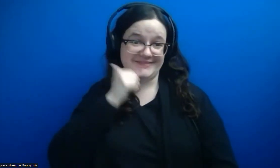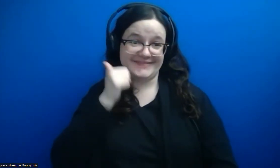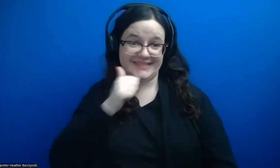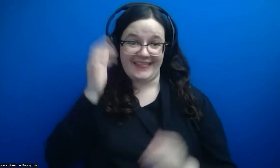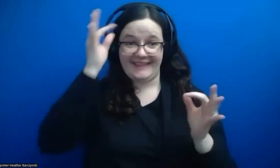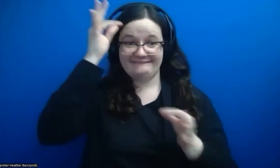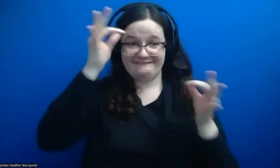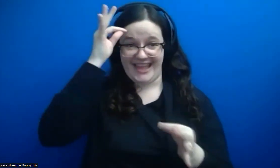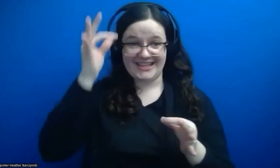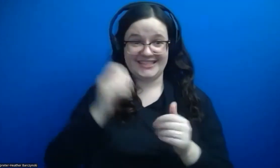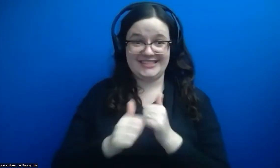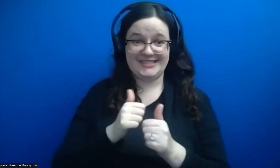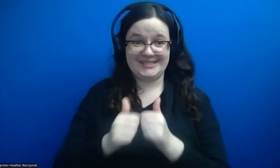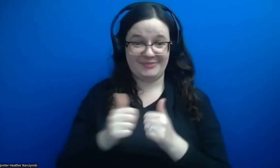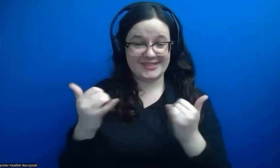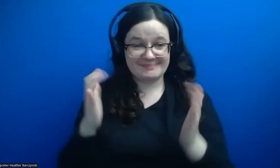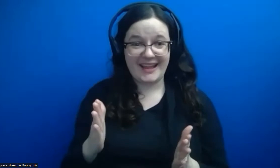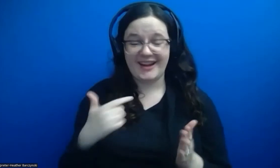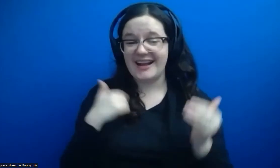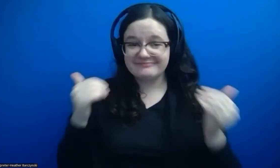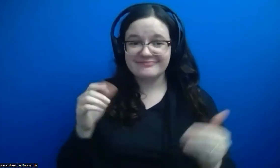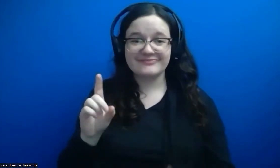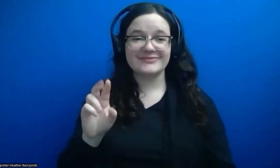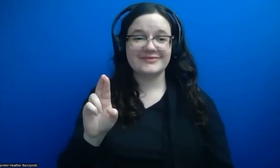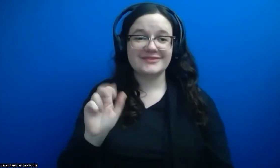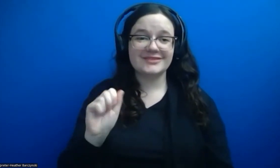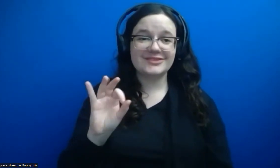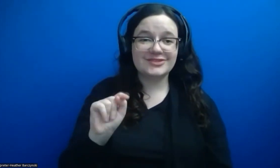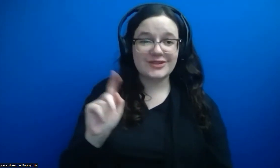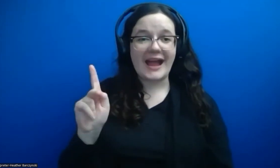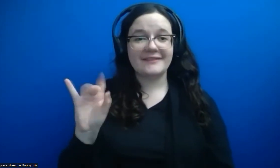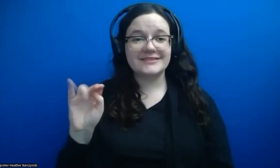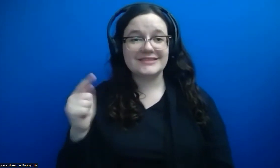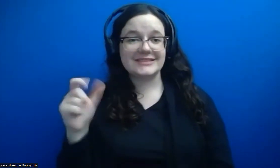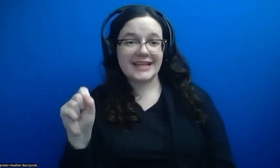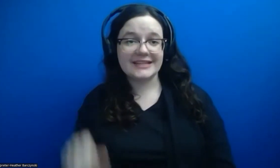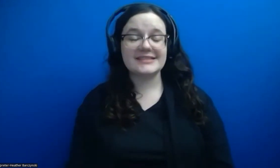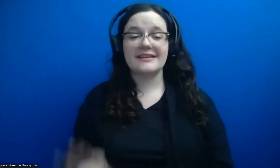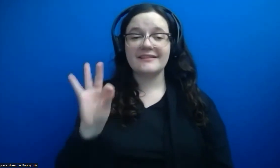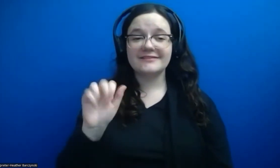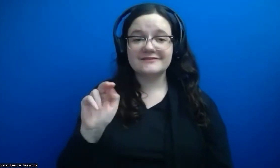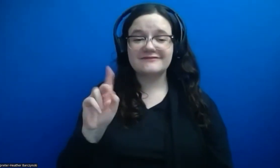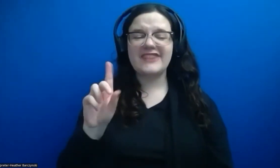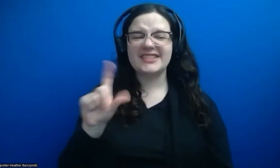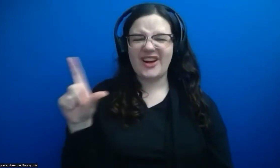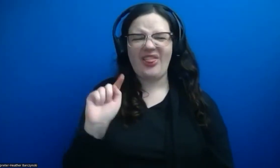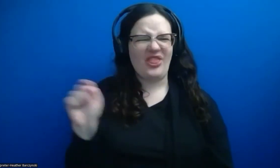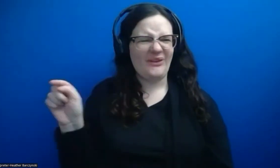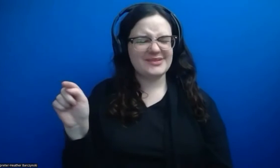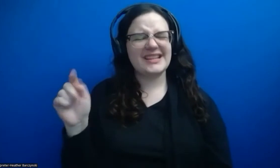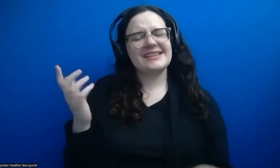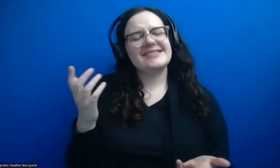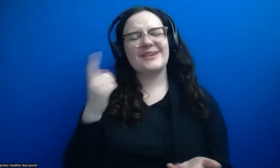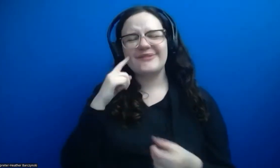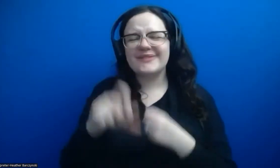played DraftKings, FanDuel, stuff like that. So for years, I feel like I almost kind of I don't want to say set myself into